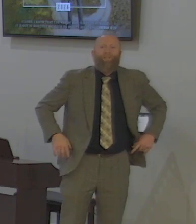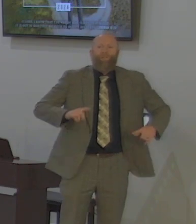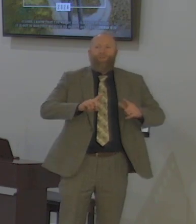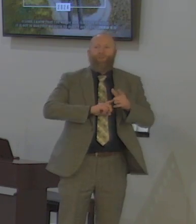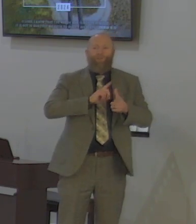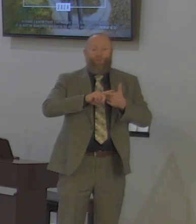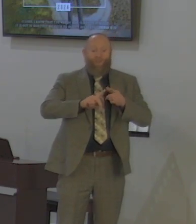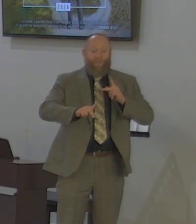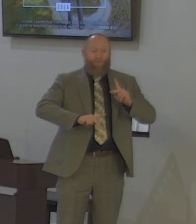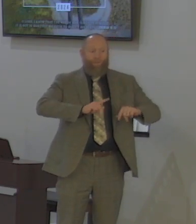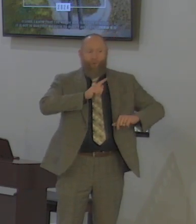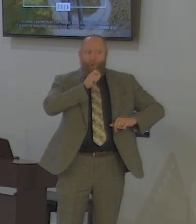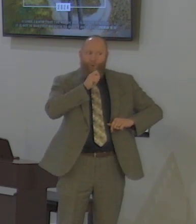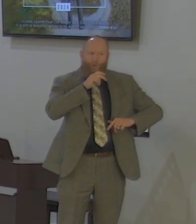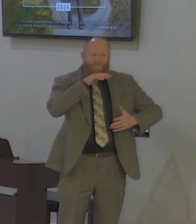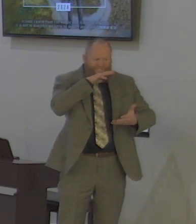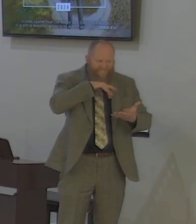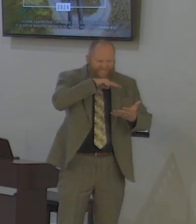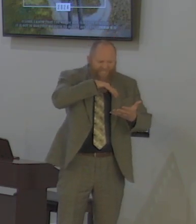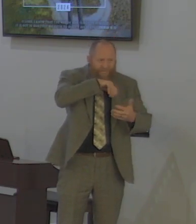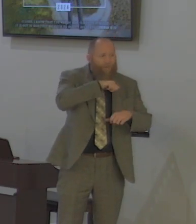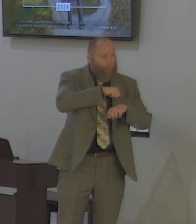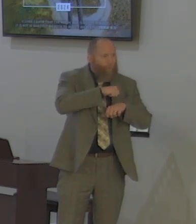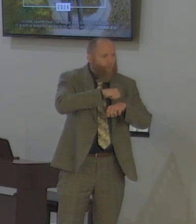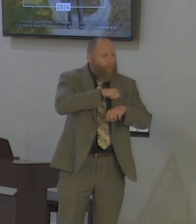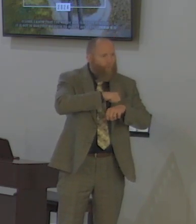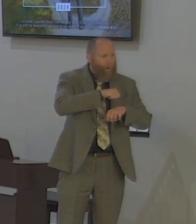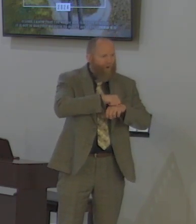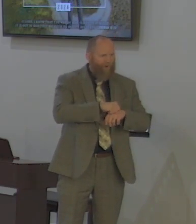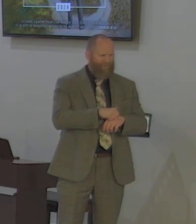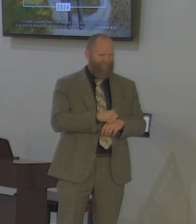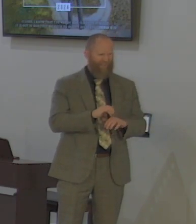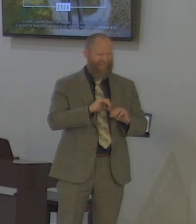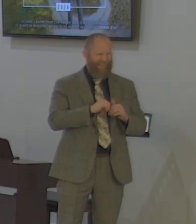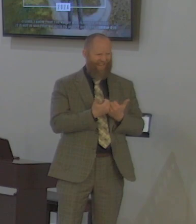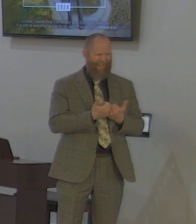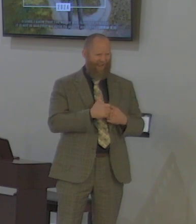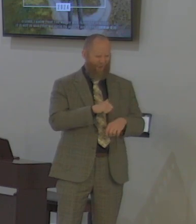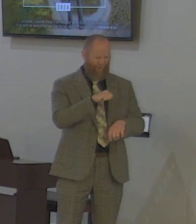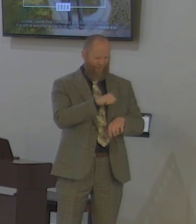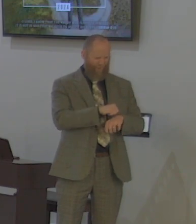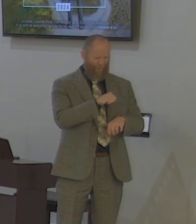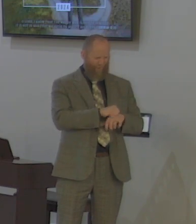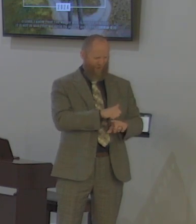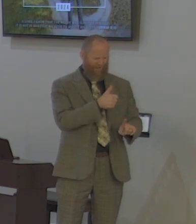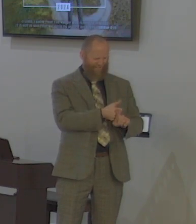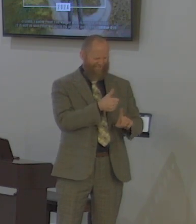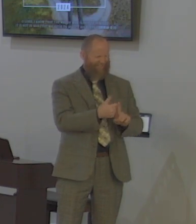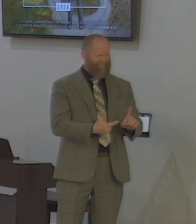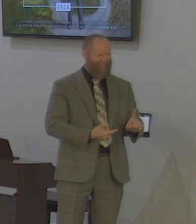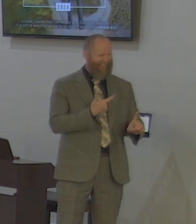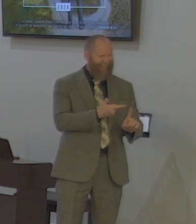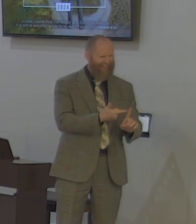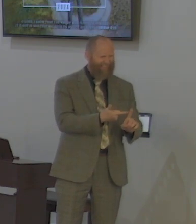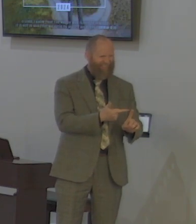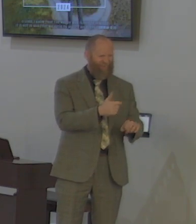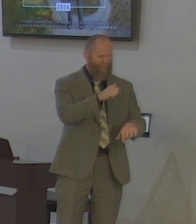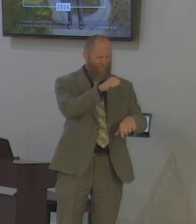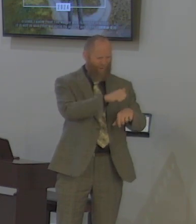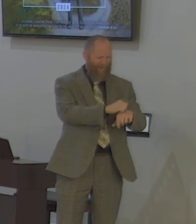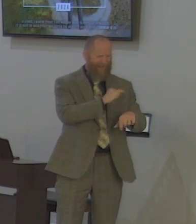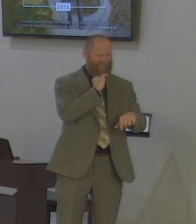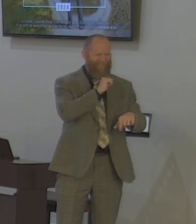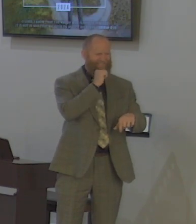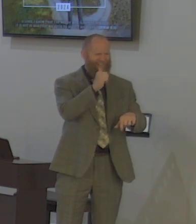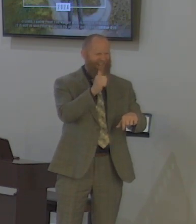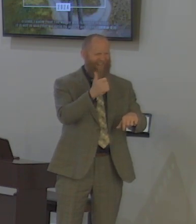then. How did stones ever live, and how do you bring them back to life? I